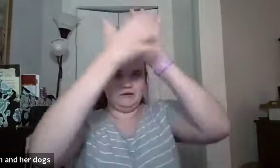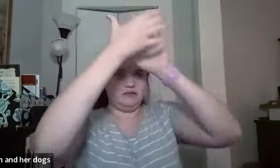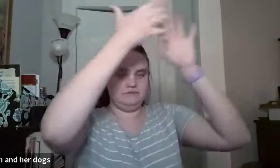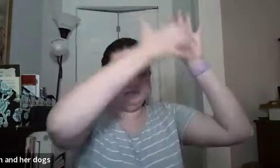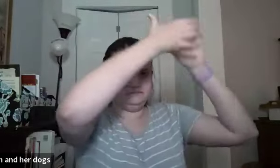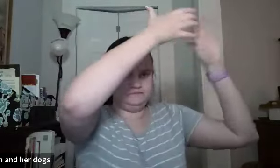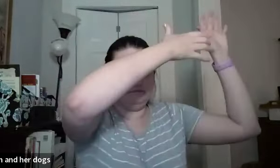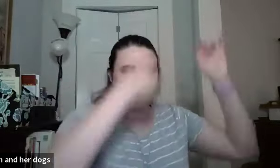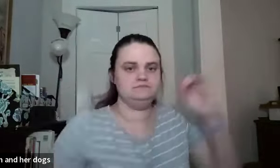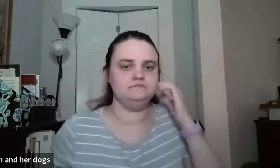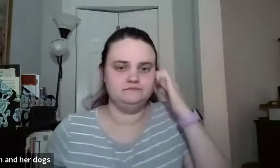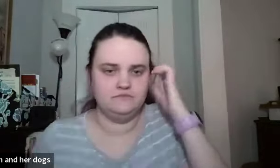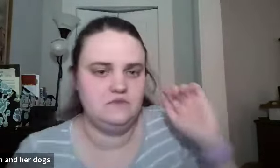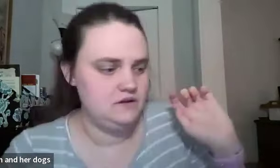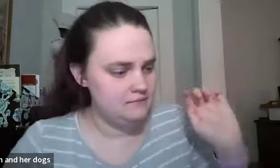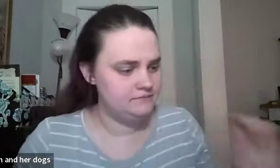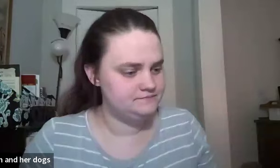cloudy. Okay.